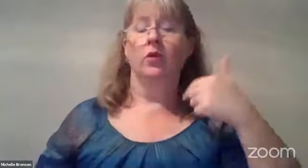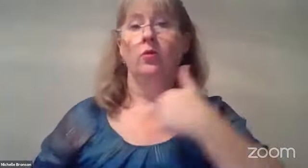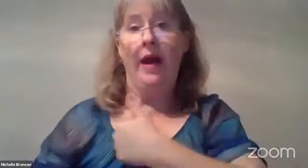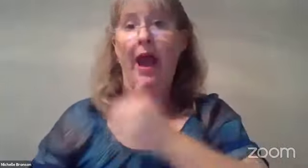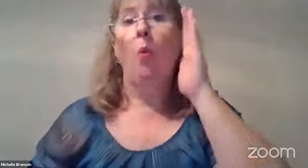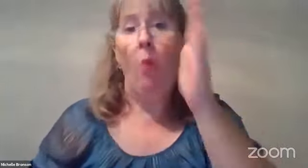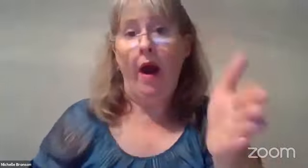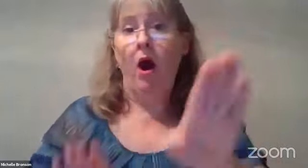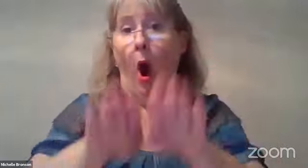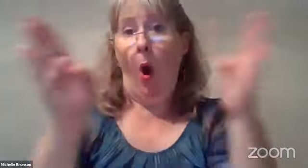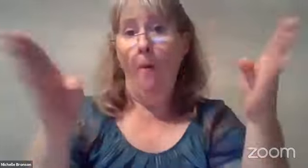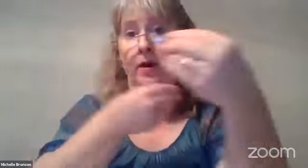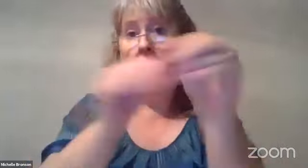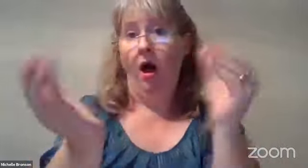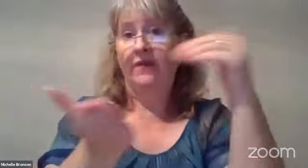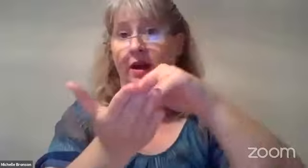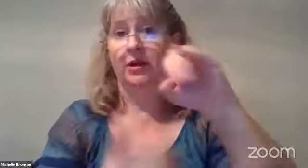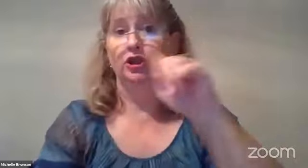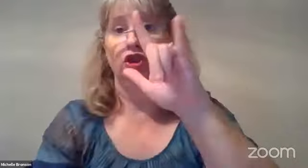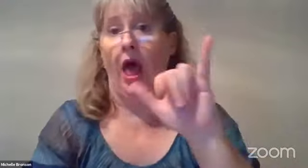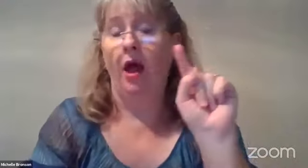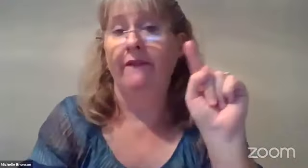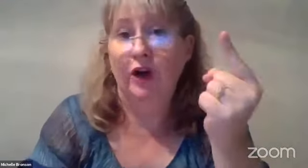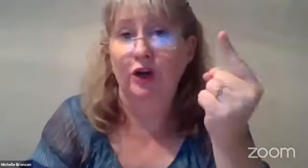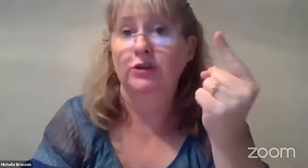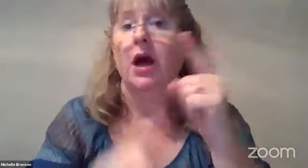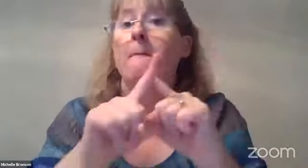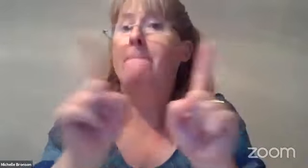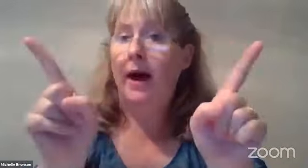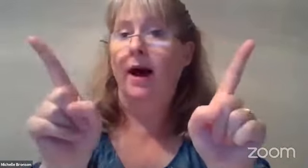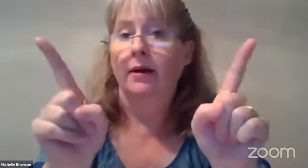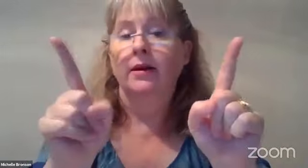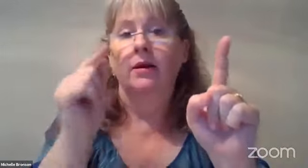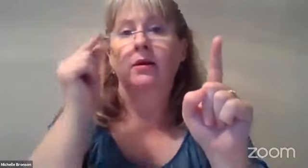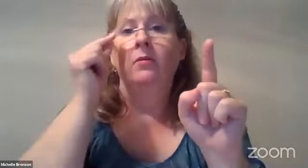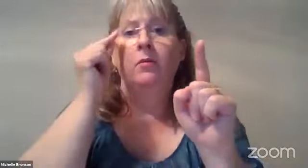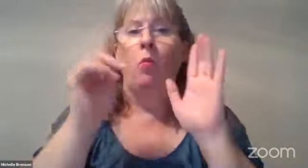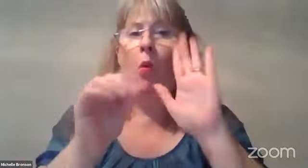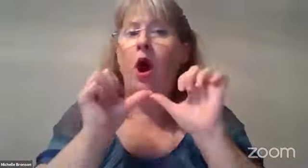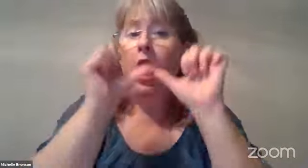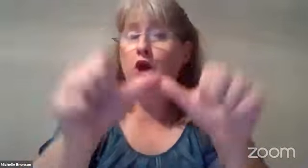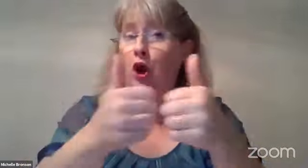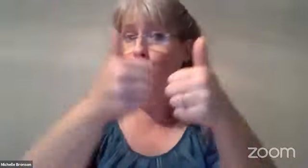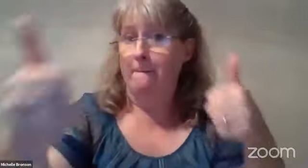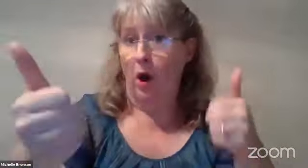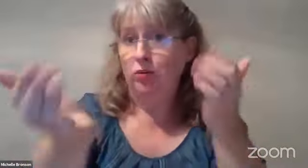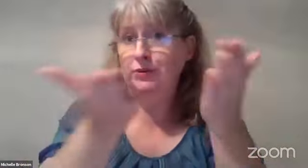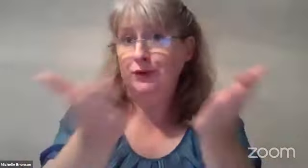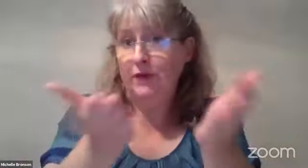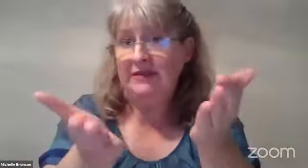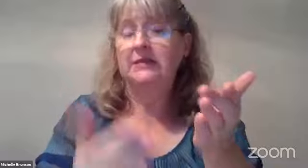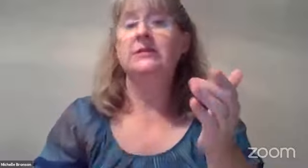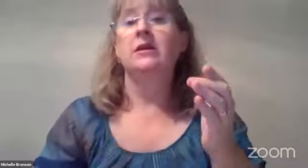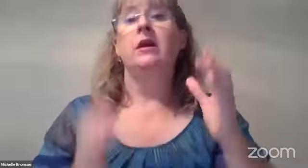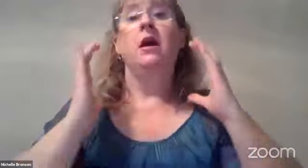also, we will be opening our offices on July 1st, but we will continue